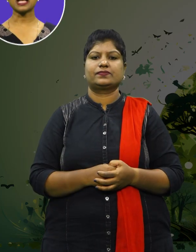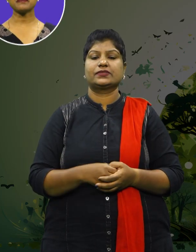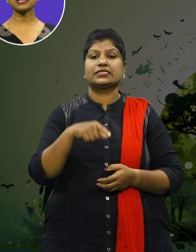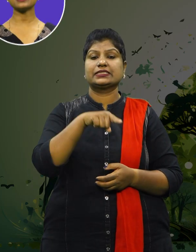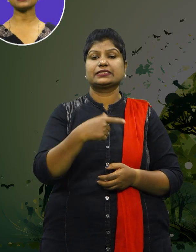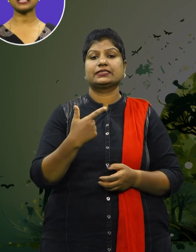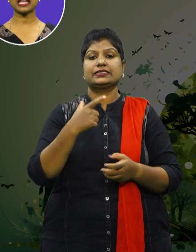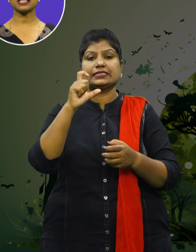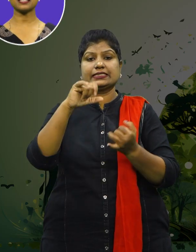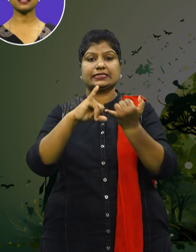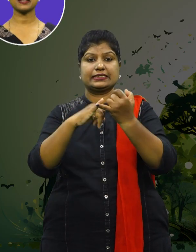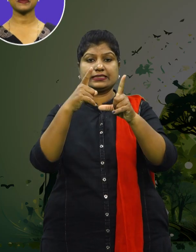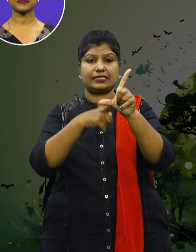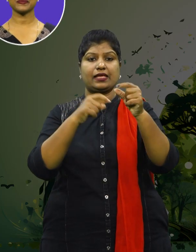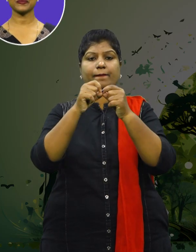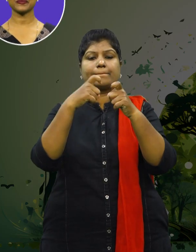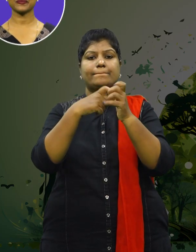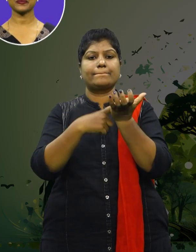The Siberian cranes